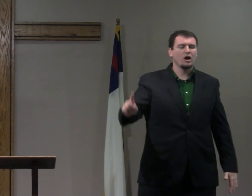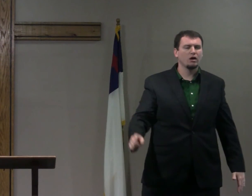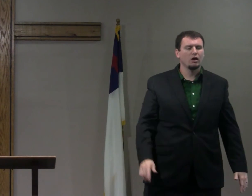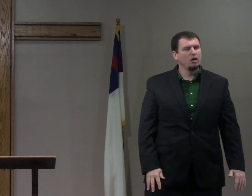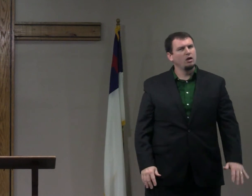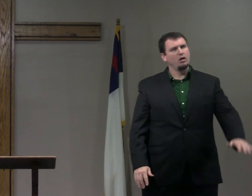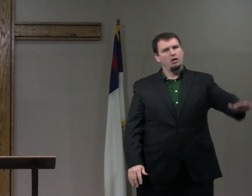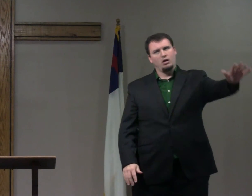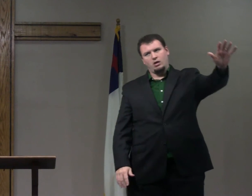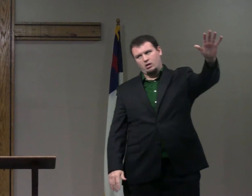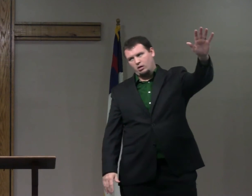We got to start somewhere.